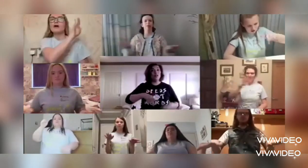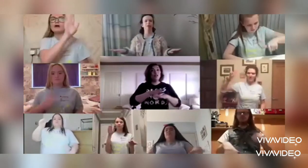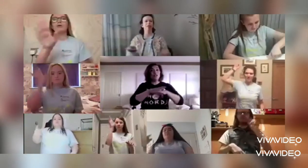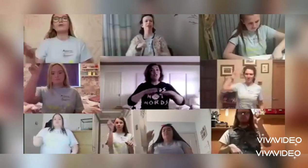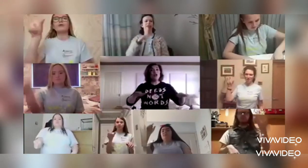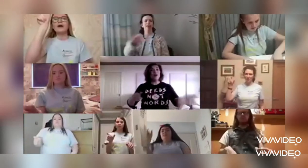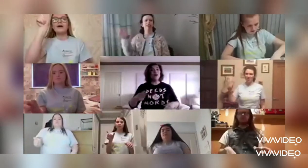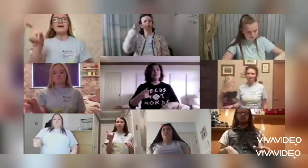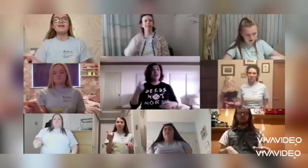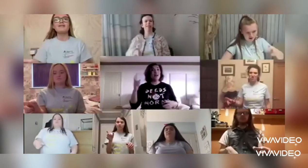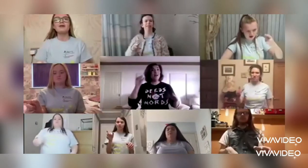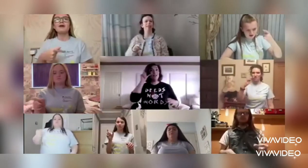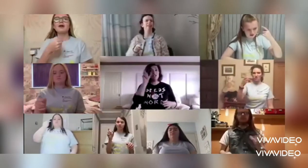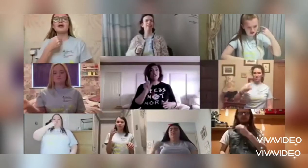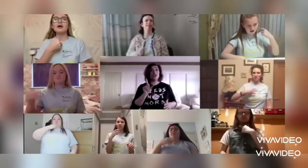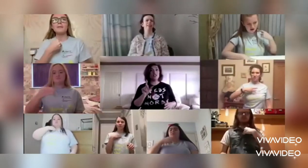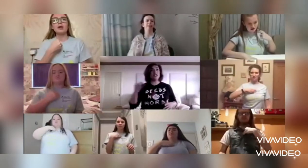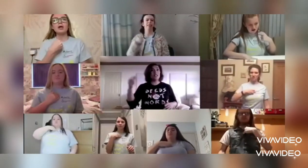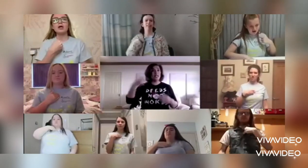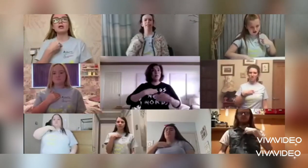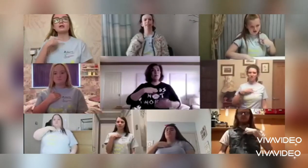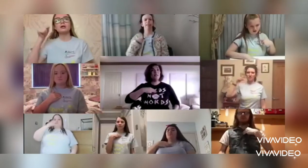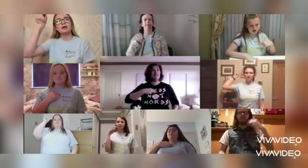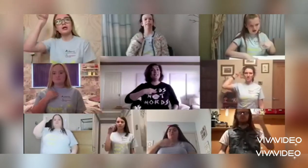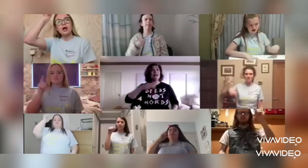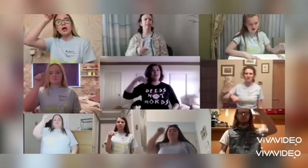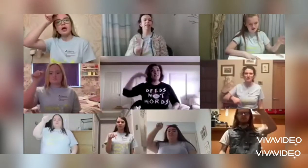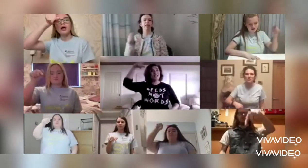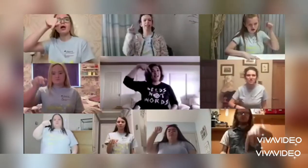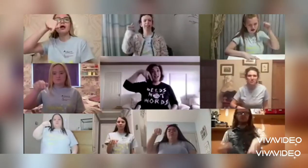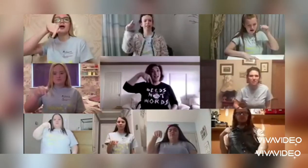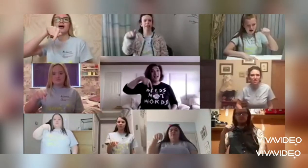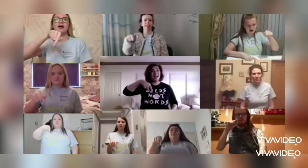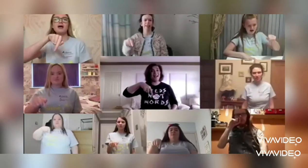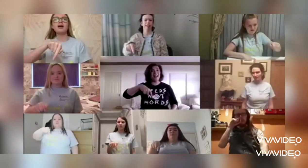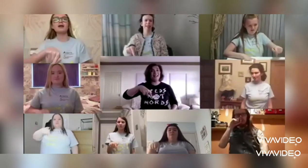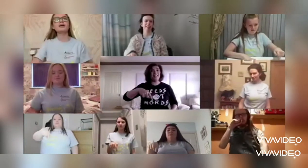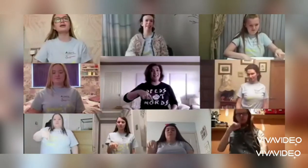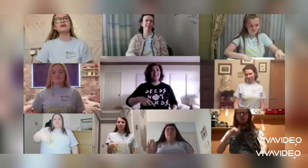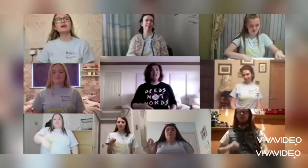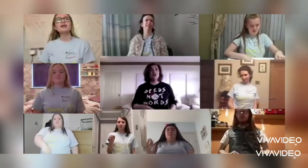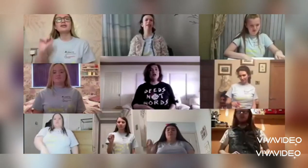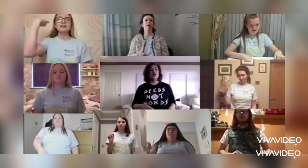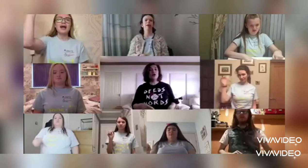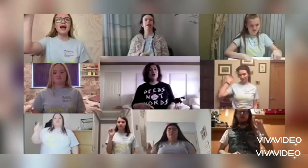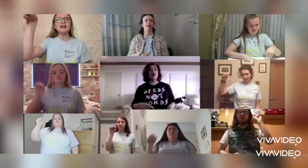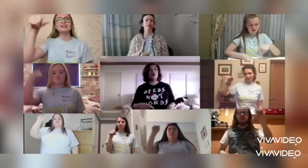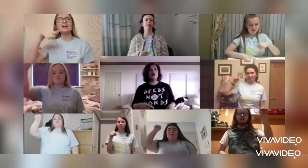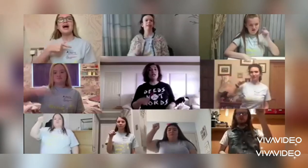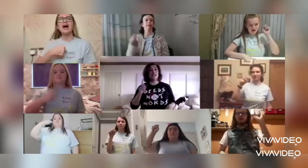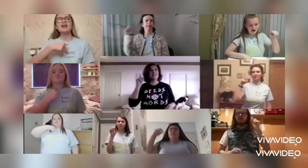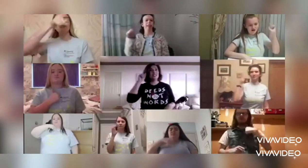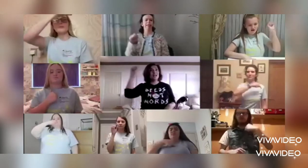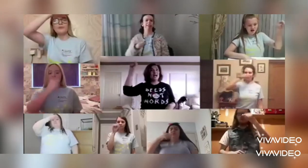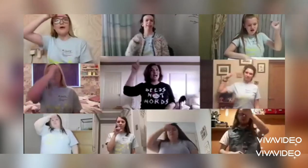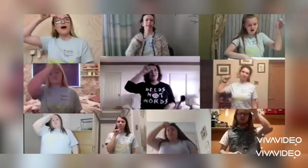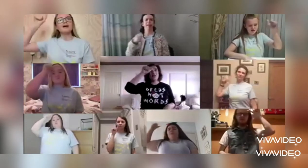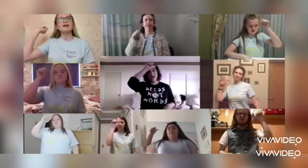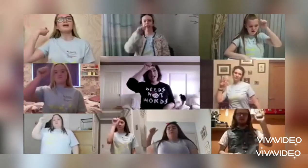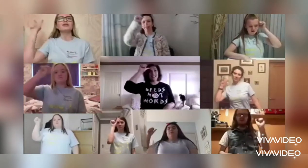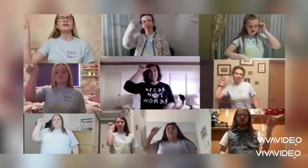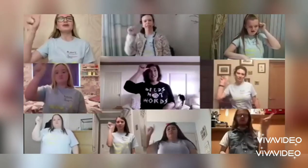floor. No one's ever gonna keep me down again. Oh yes,